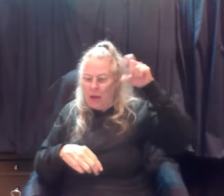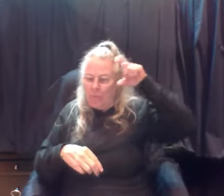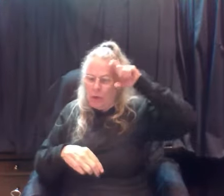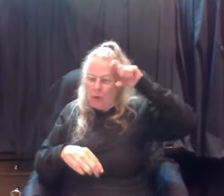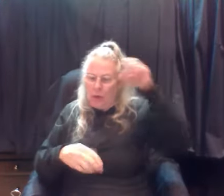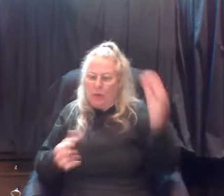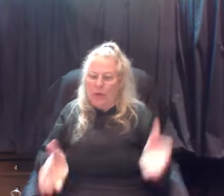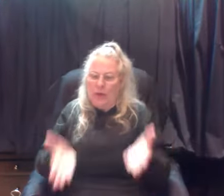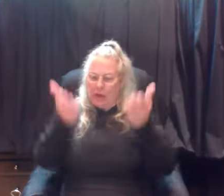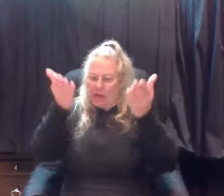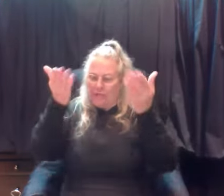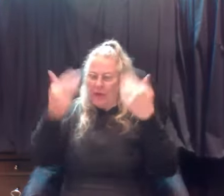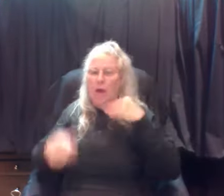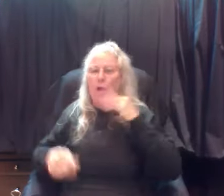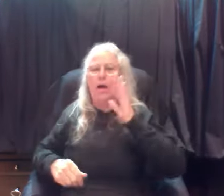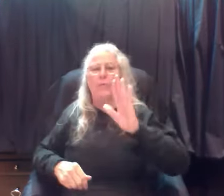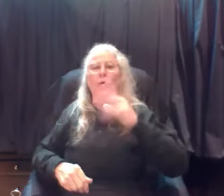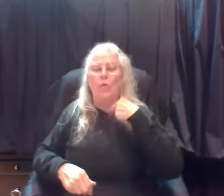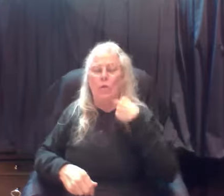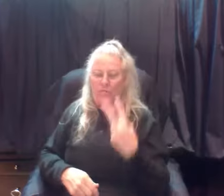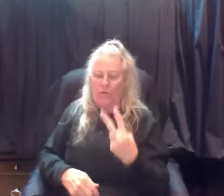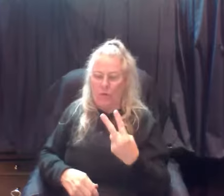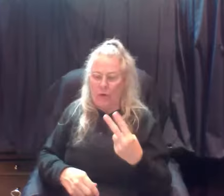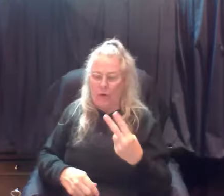moon lift up your voice